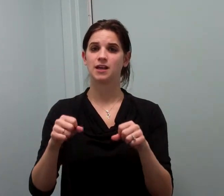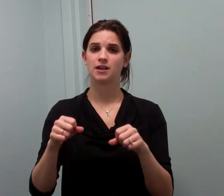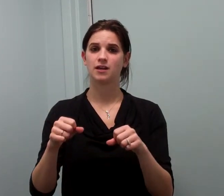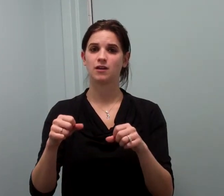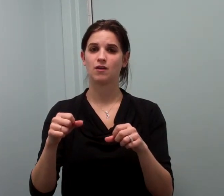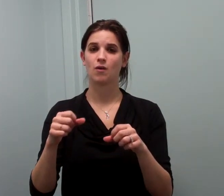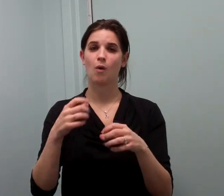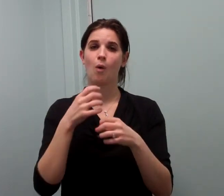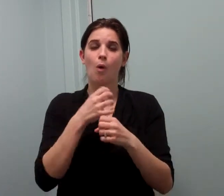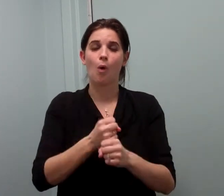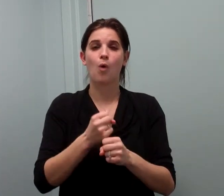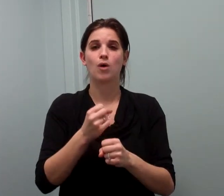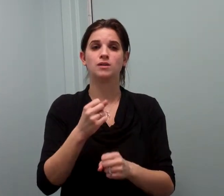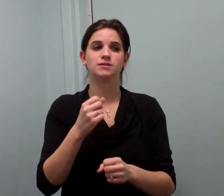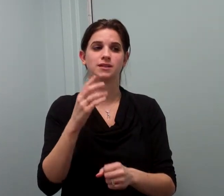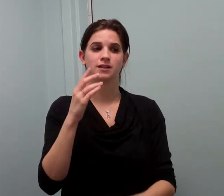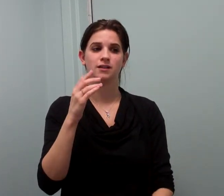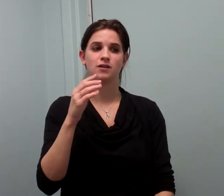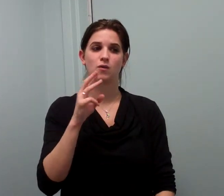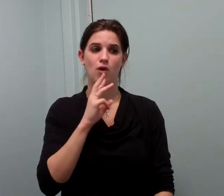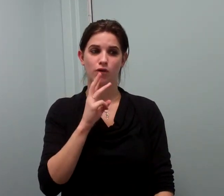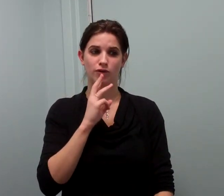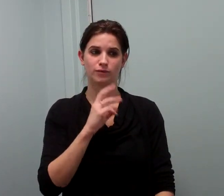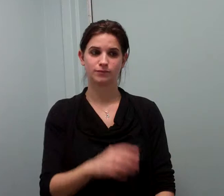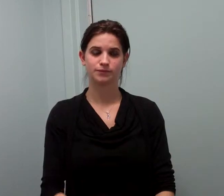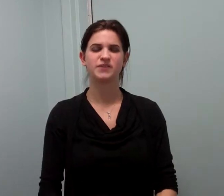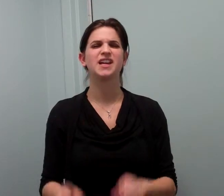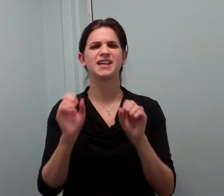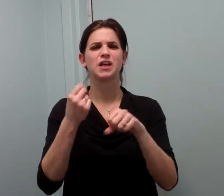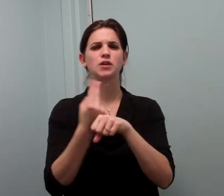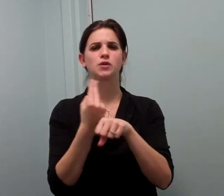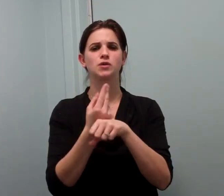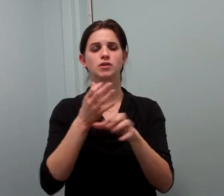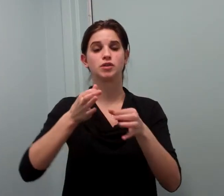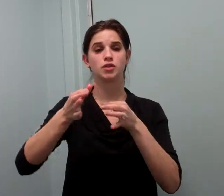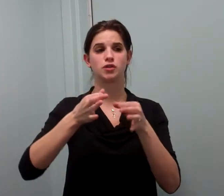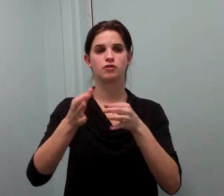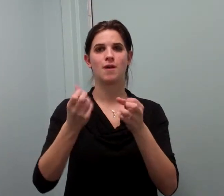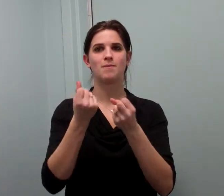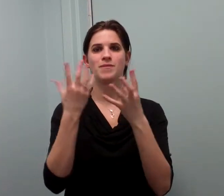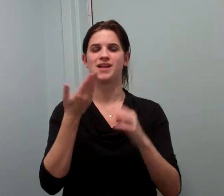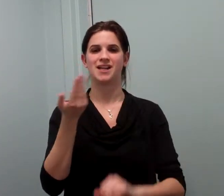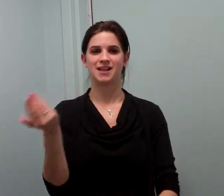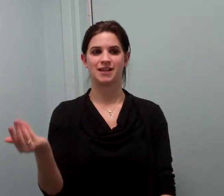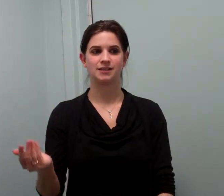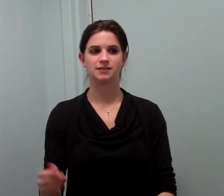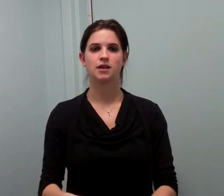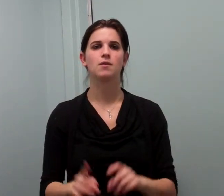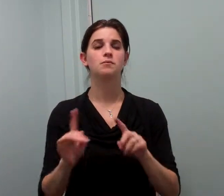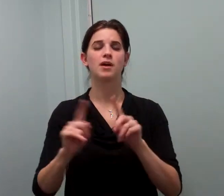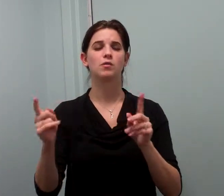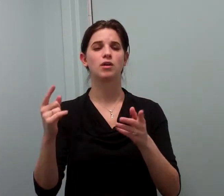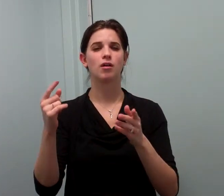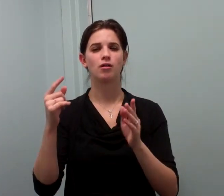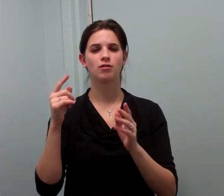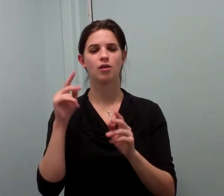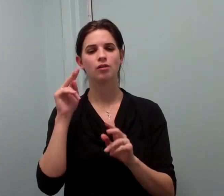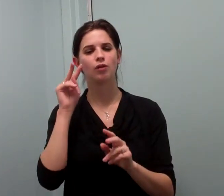This one, you can use saturated to describe a great deal of things. The one we're looking at is the atmosphere. The air in the